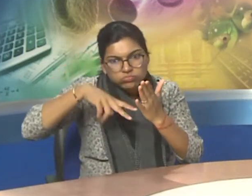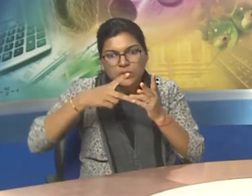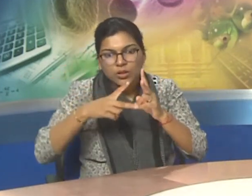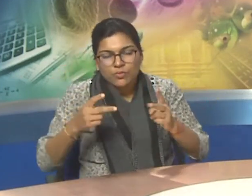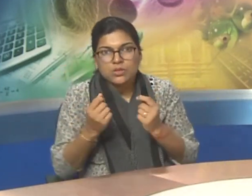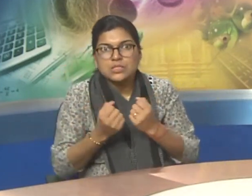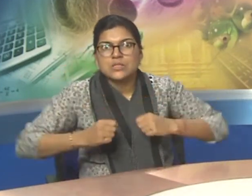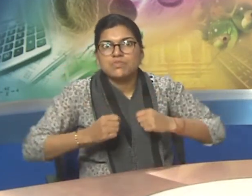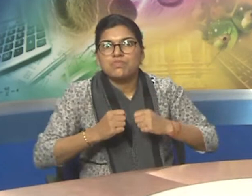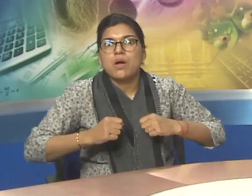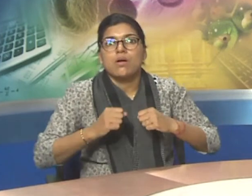demand.